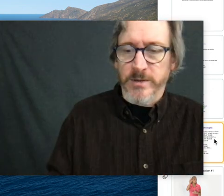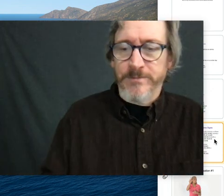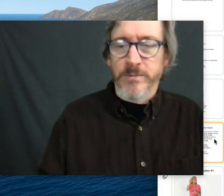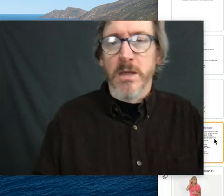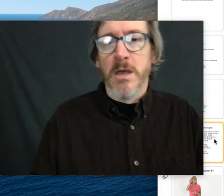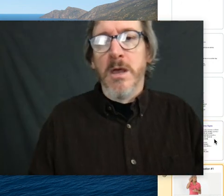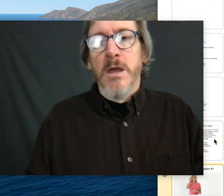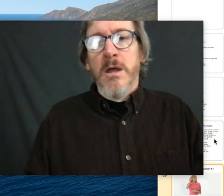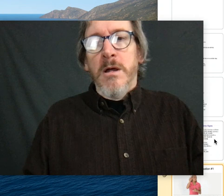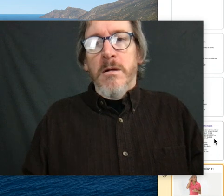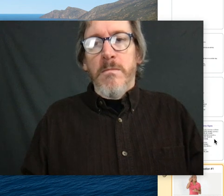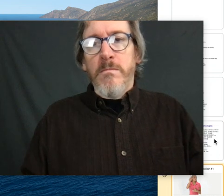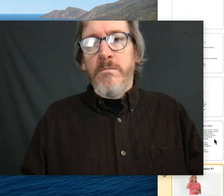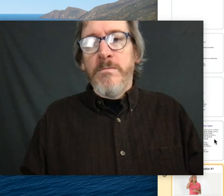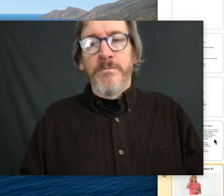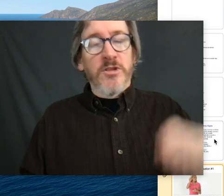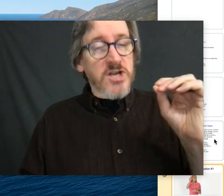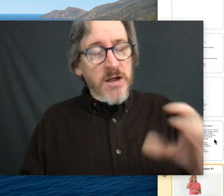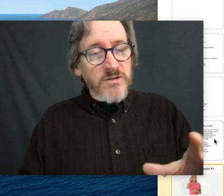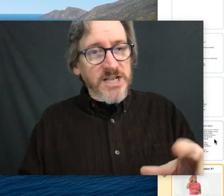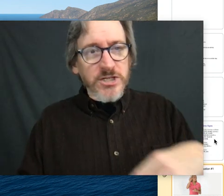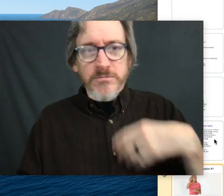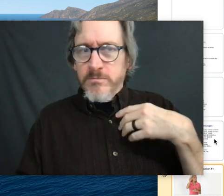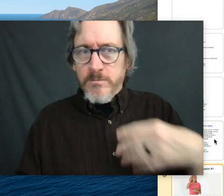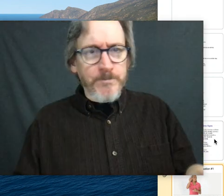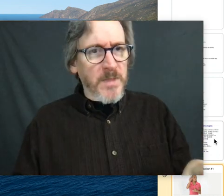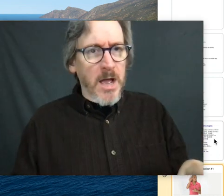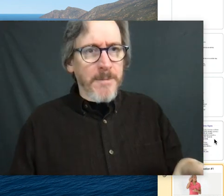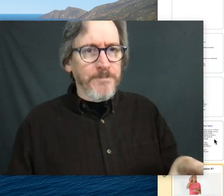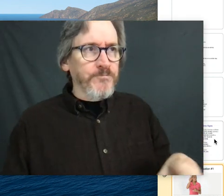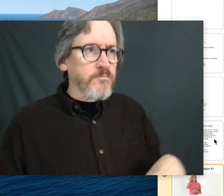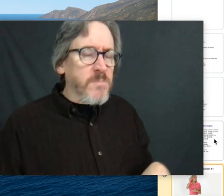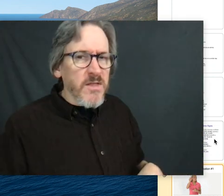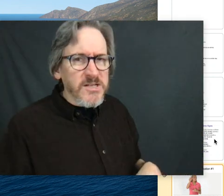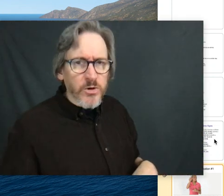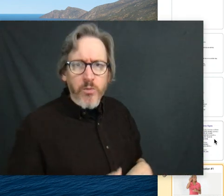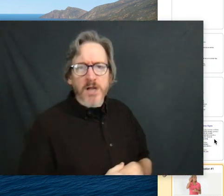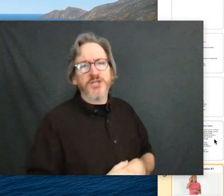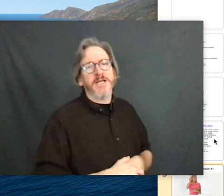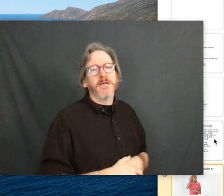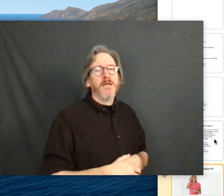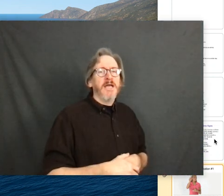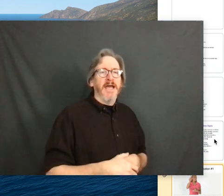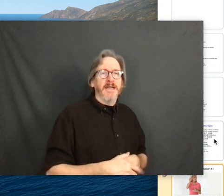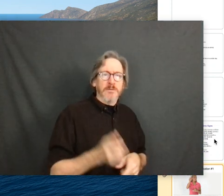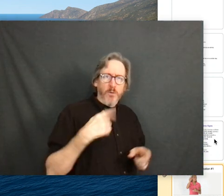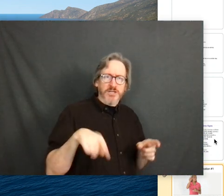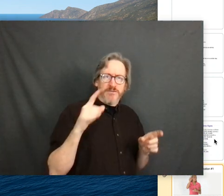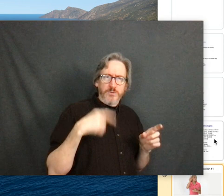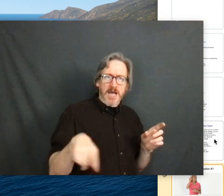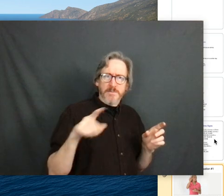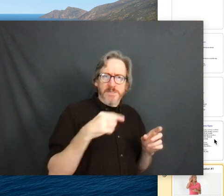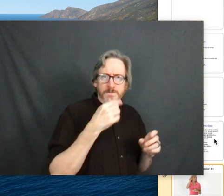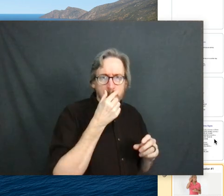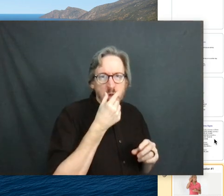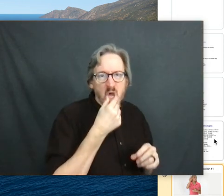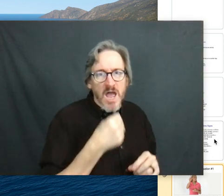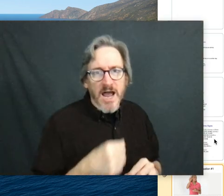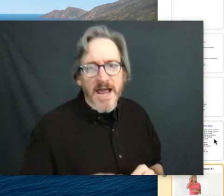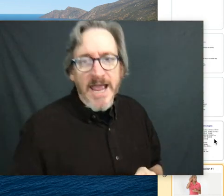just pointing to it. There's a conversation that's worth watching and watching a few